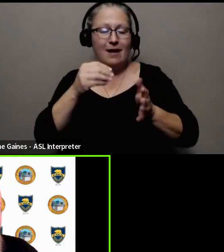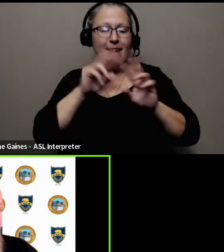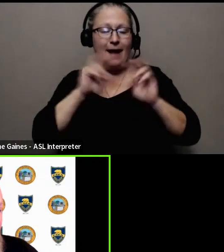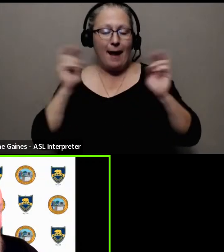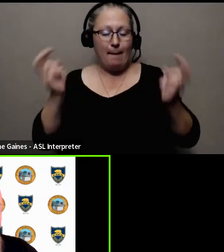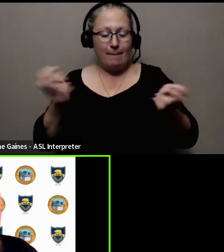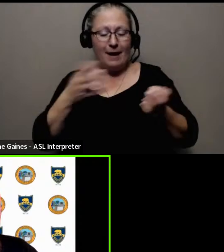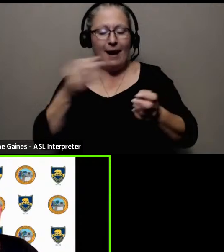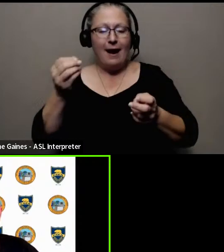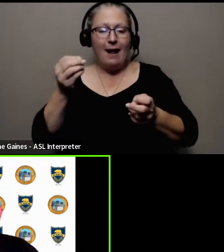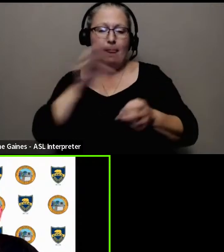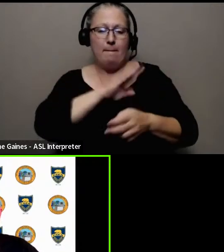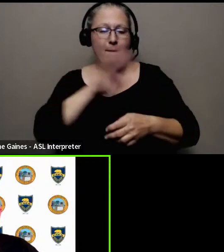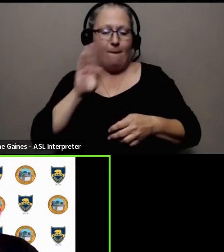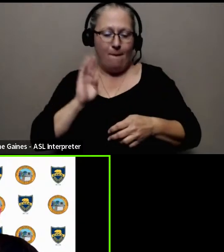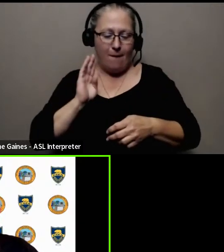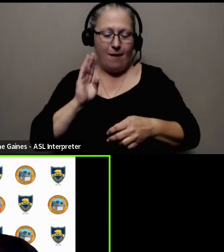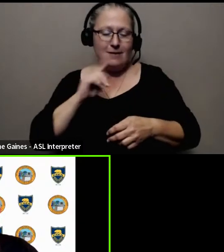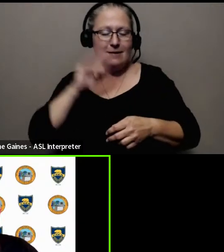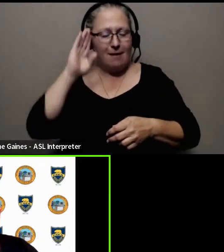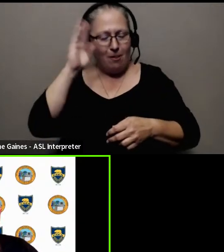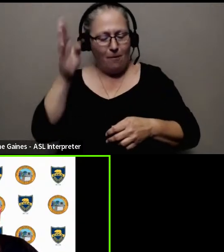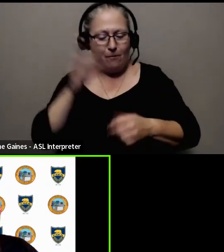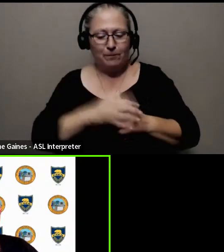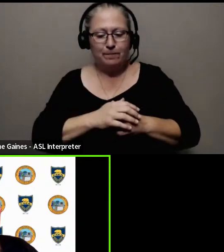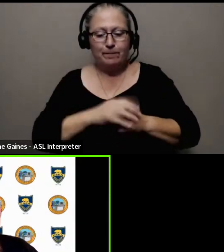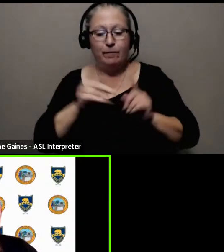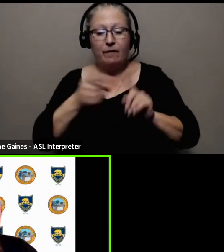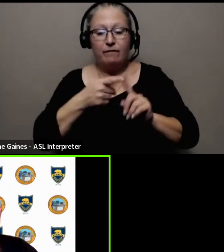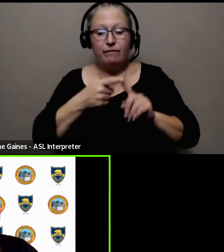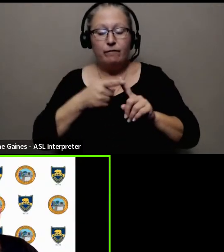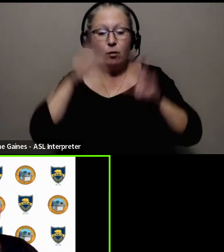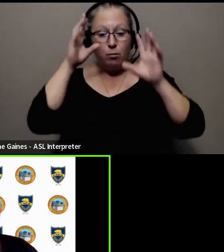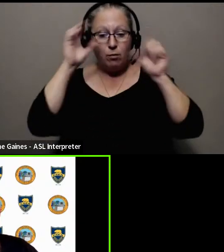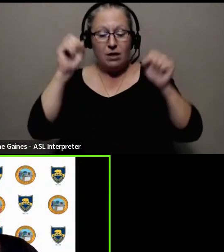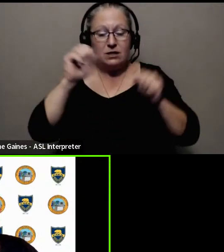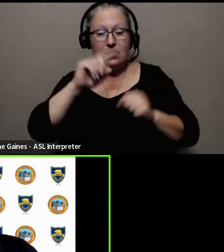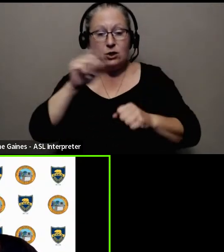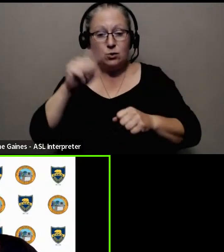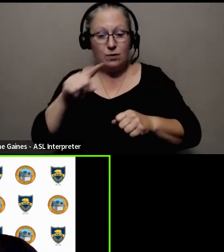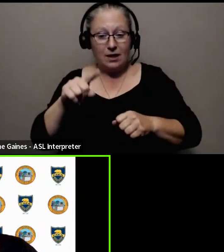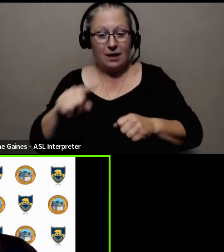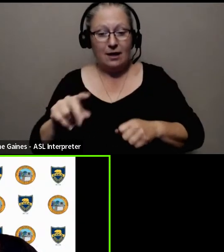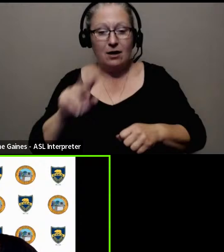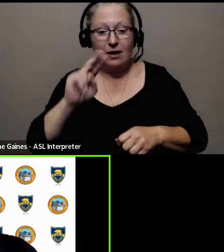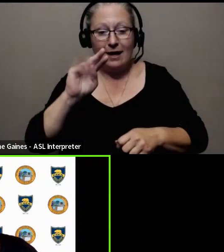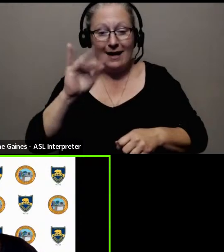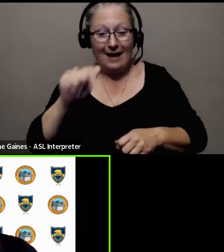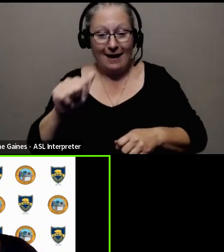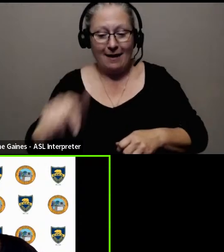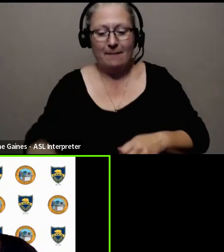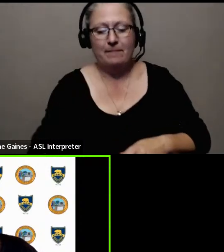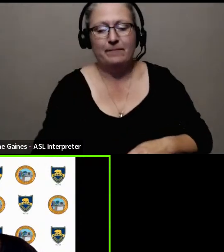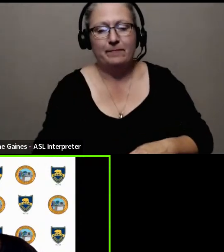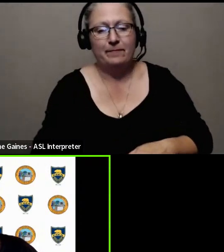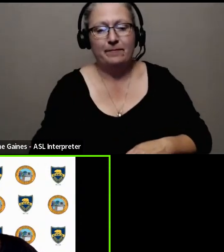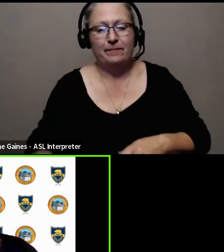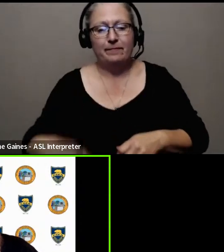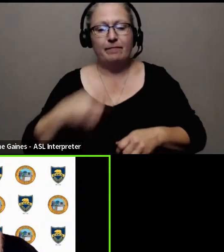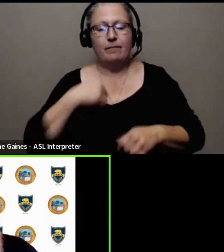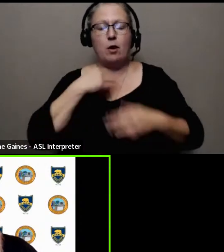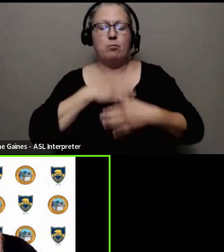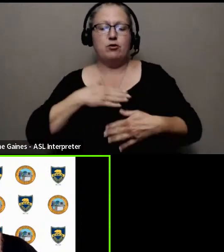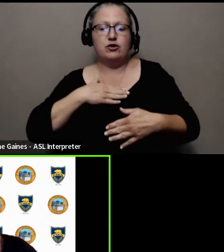I'd like to say hi to the board. First of all, President Zuniga, I really appreciate